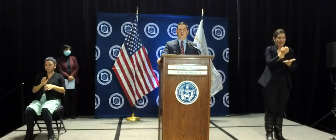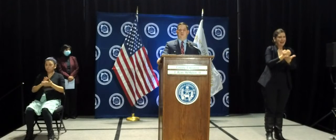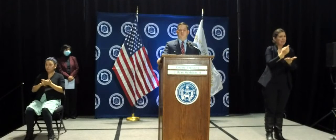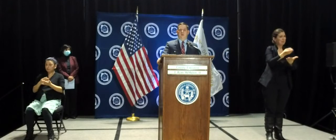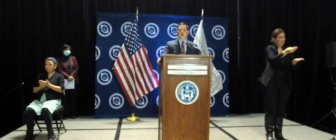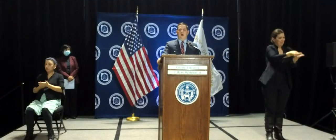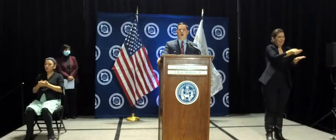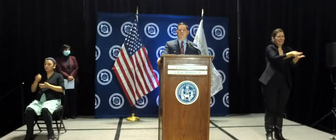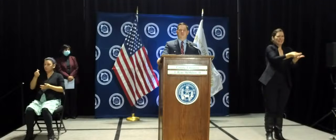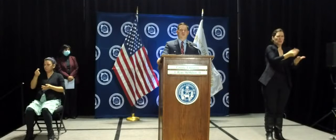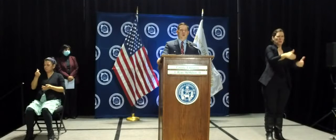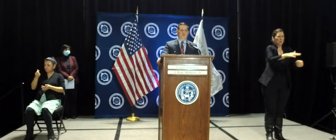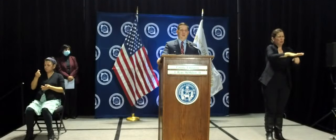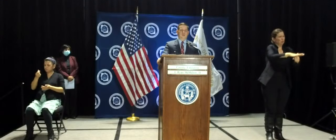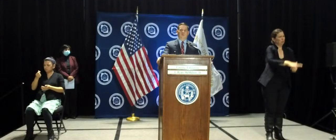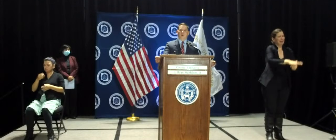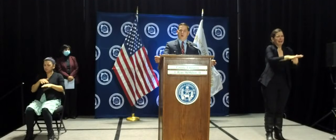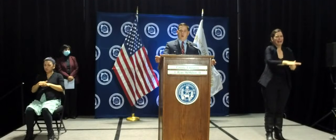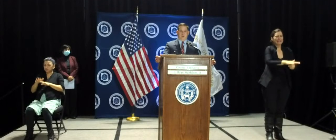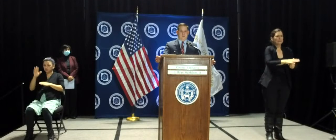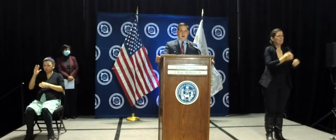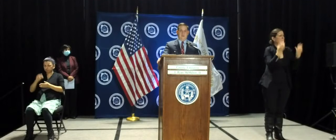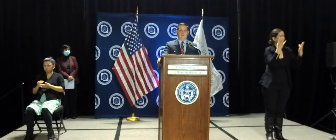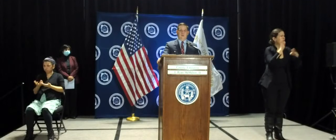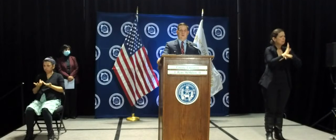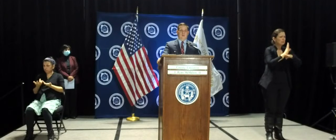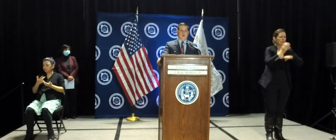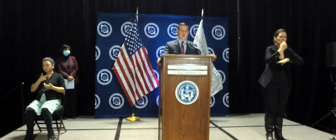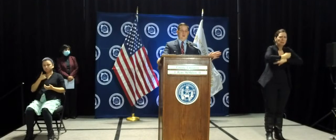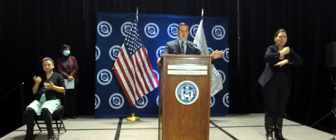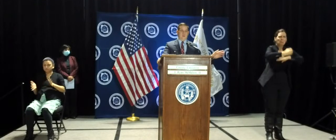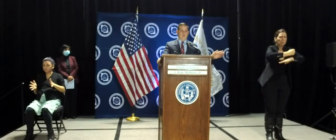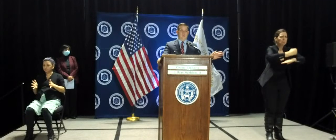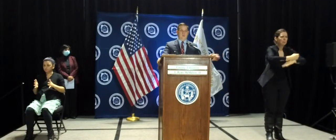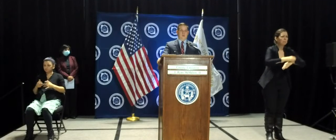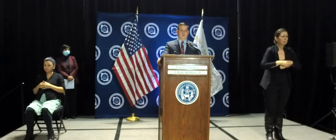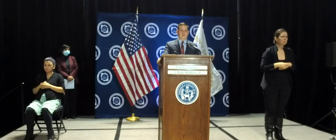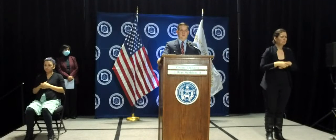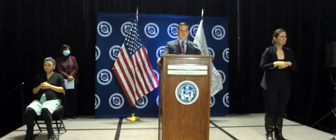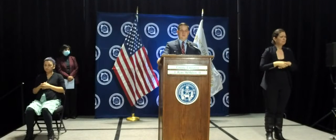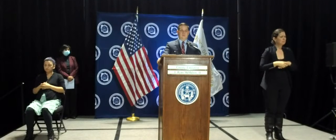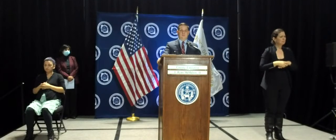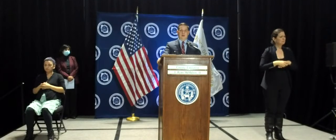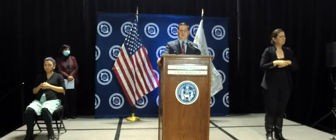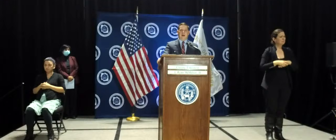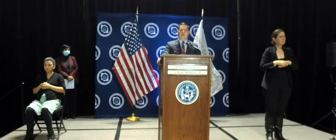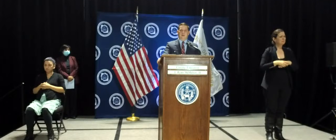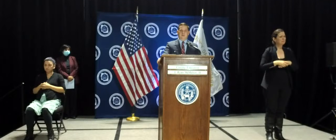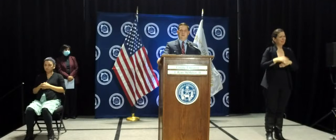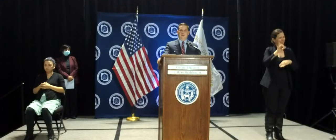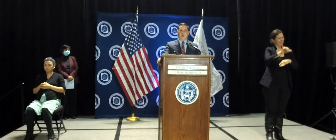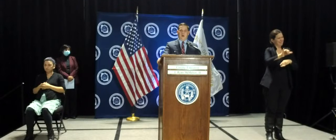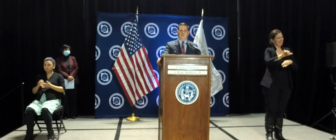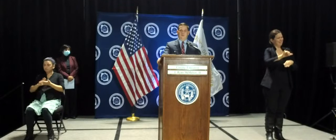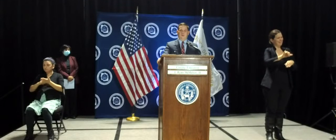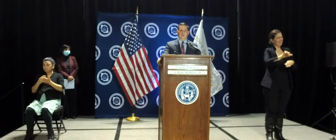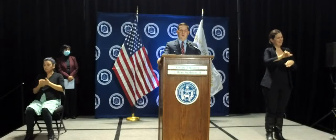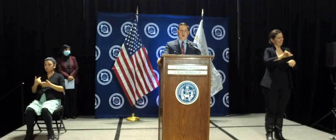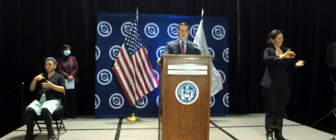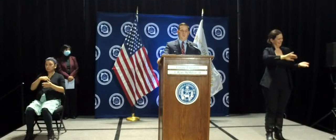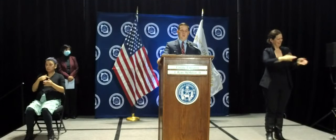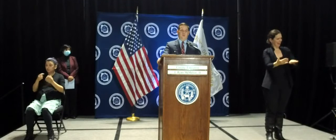different ways. So let's avoid all of that. Let's hunker down. Let's take the holiday season